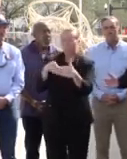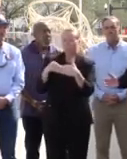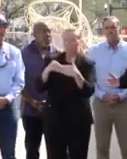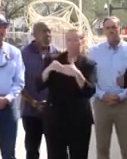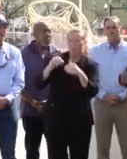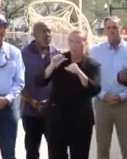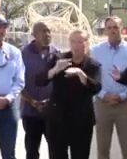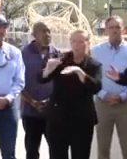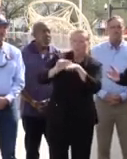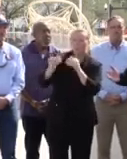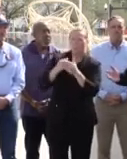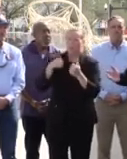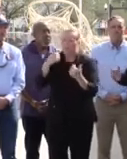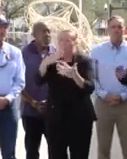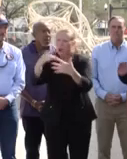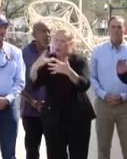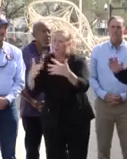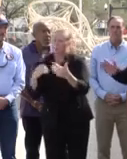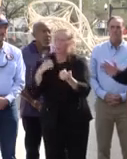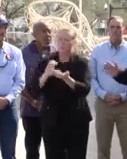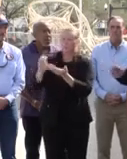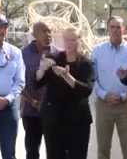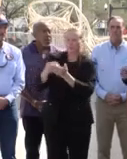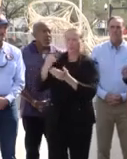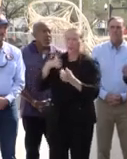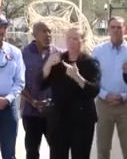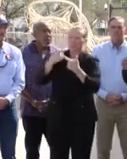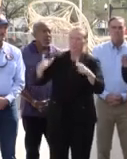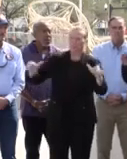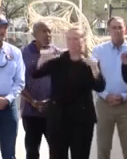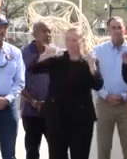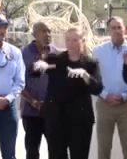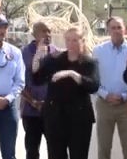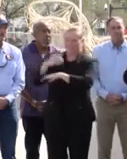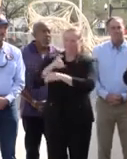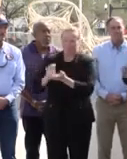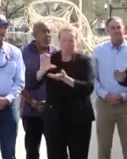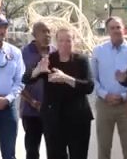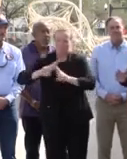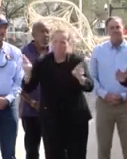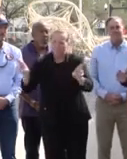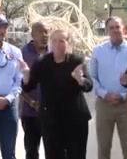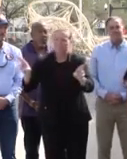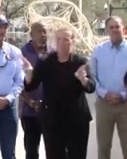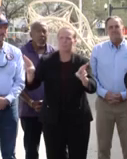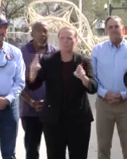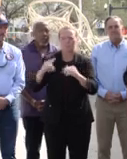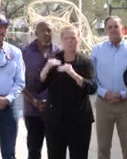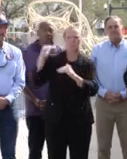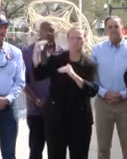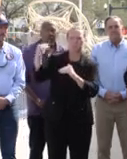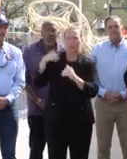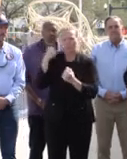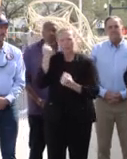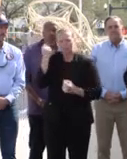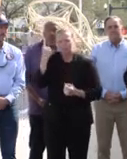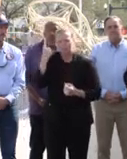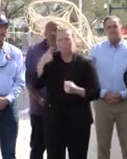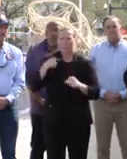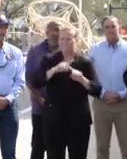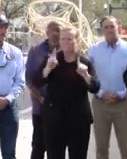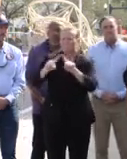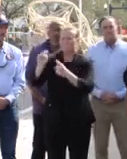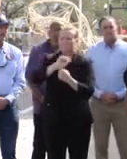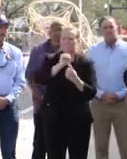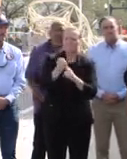in Florida, we got a massive rainy day fund, massive surplus. And so we understand there's contingencies. So we want to work with